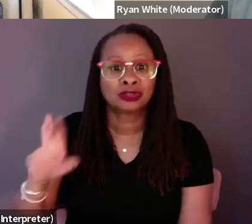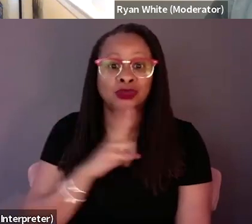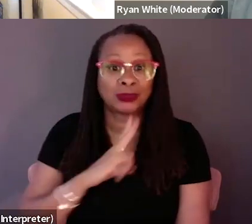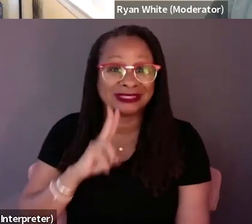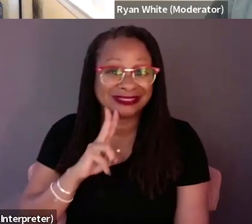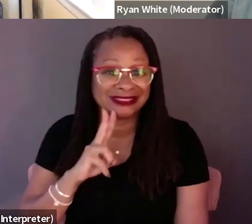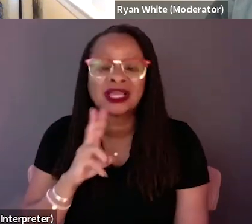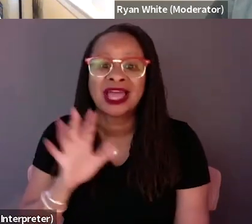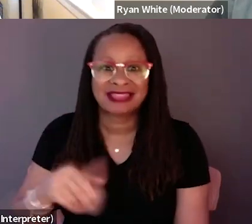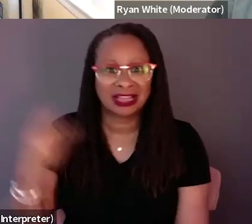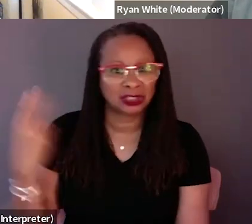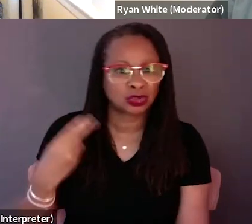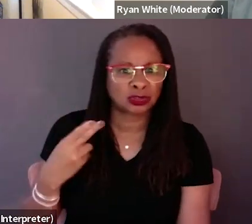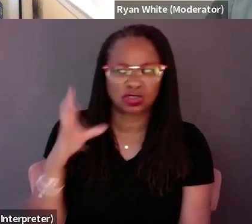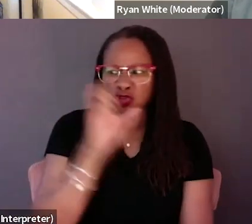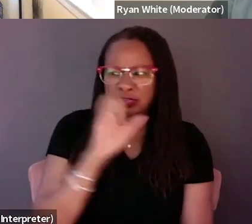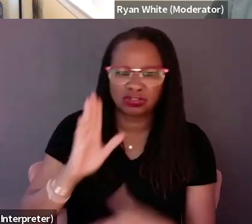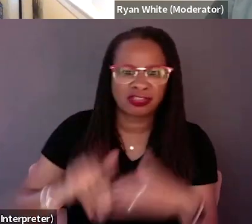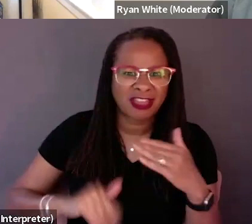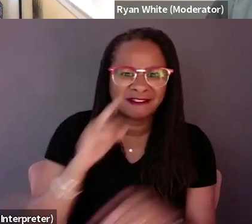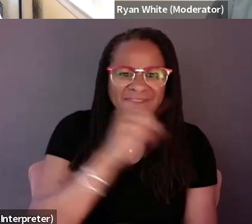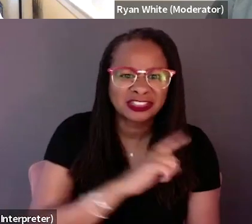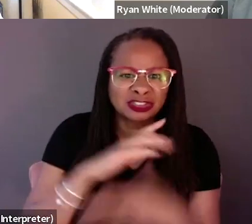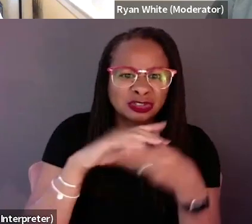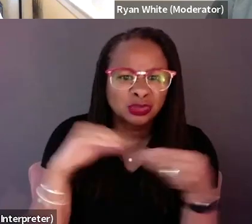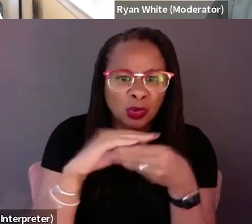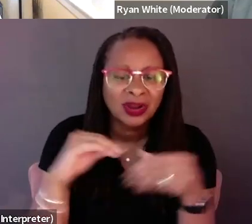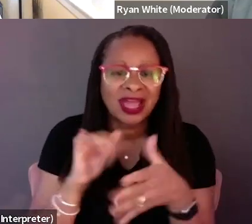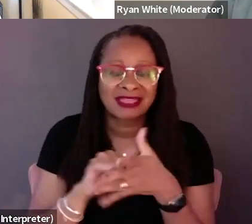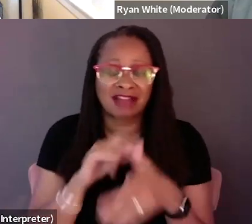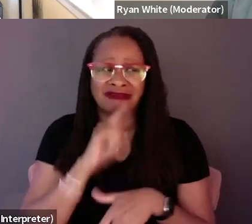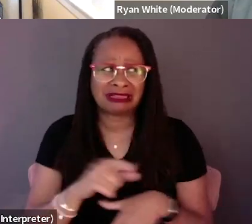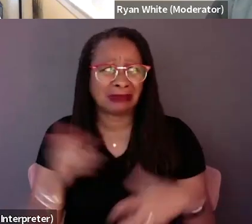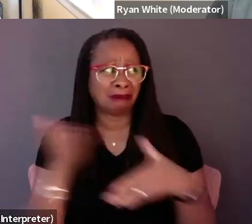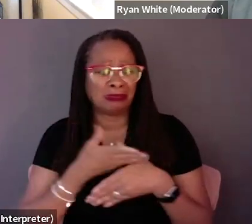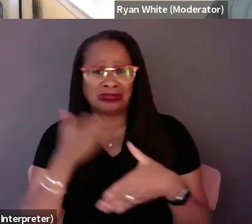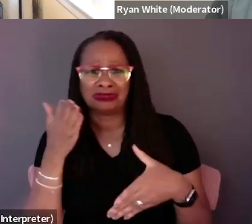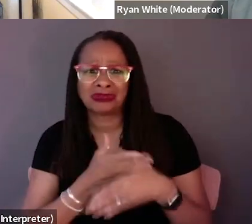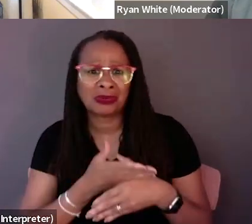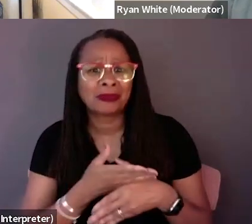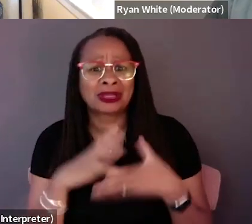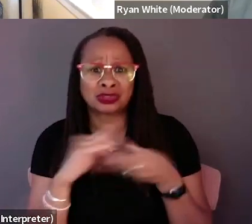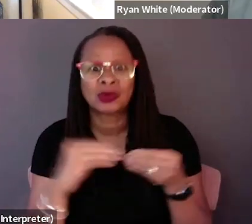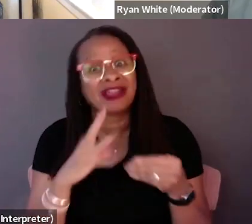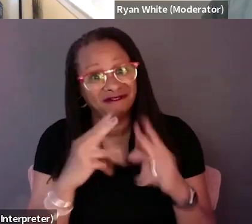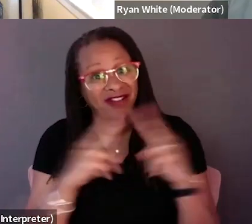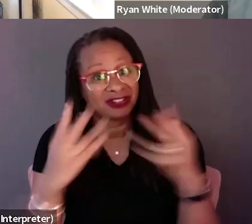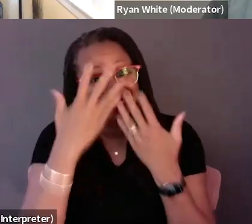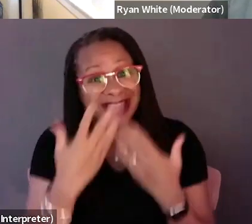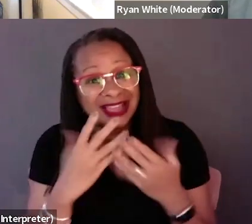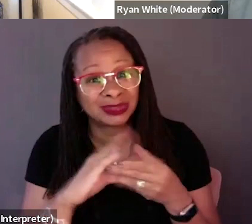historical kind of stranger than fiction and like really alarming and disturbing and